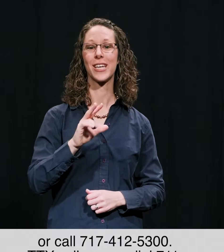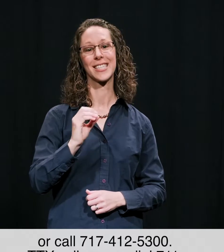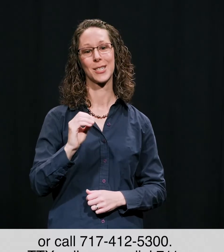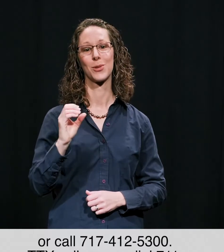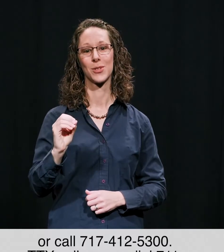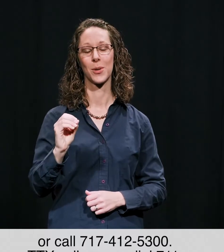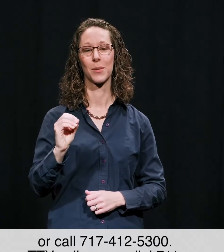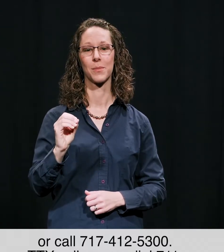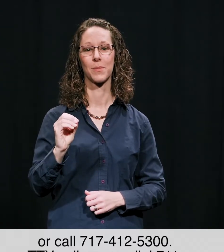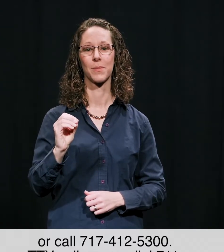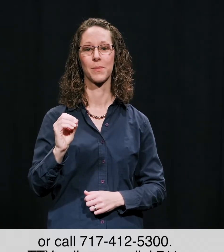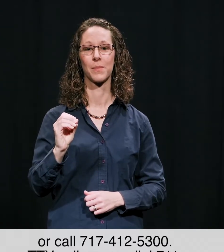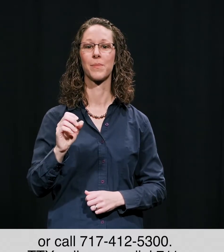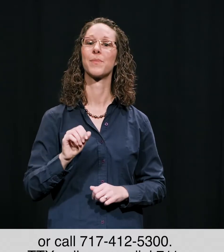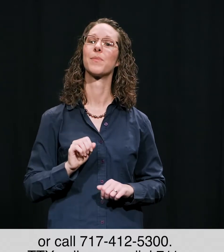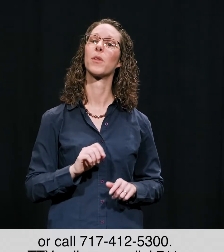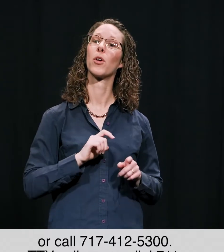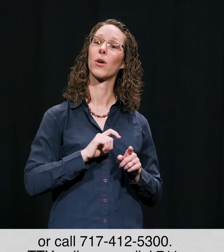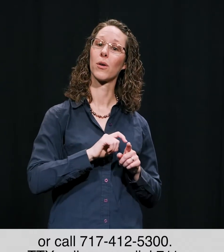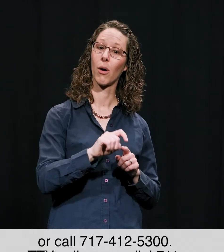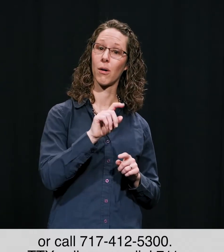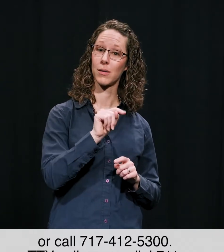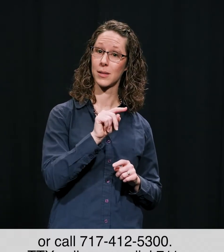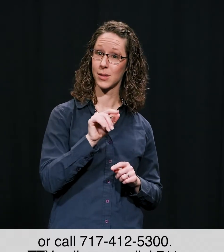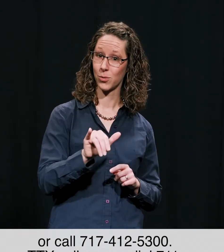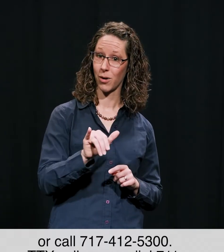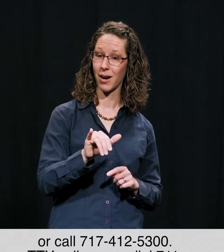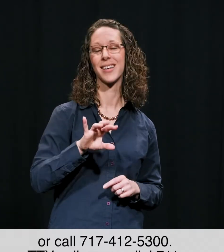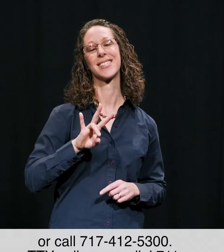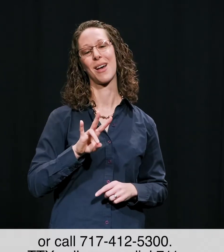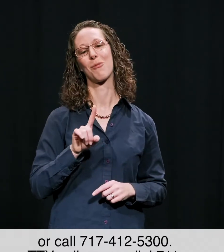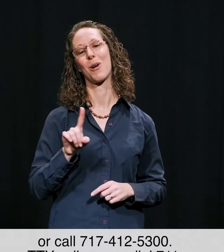717-412-5300. TTY callers can dial 711.